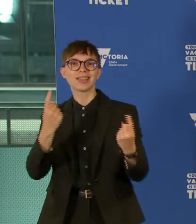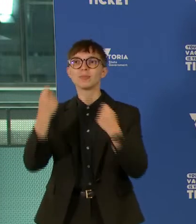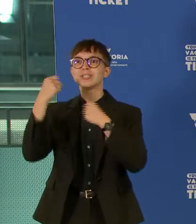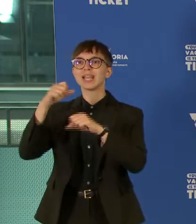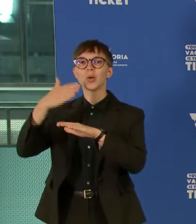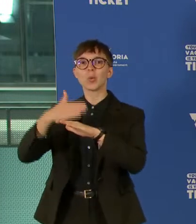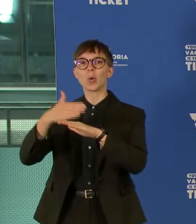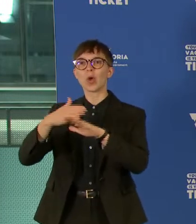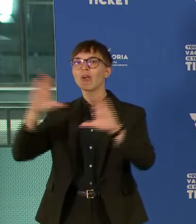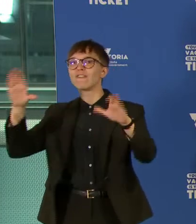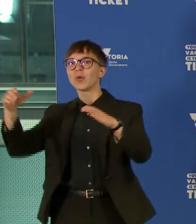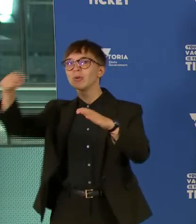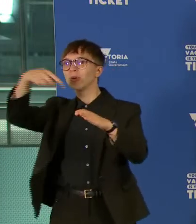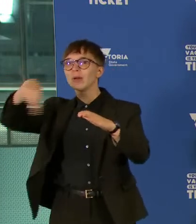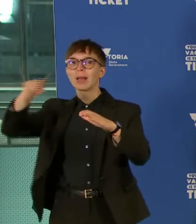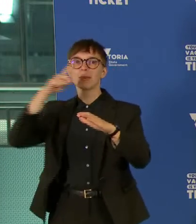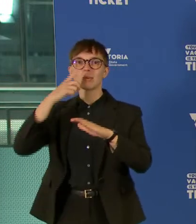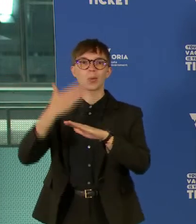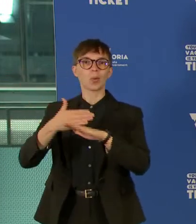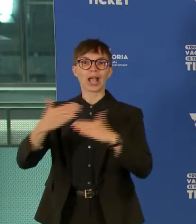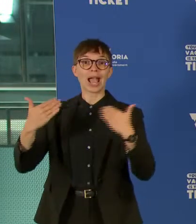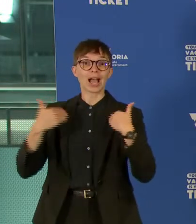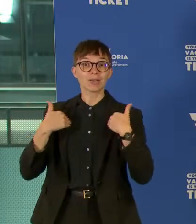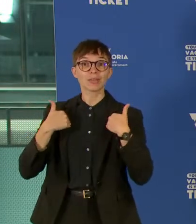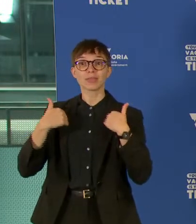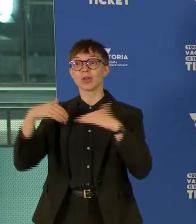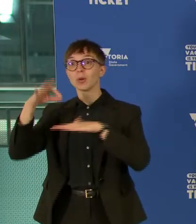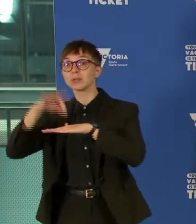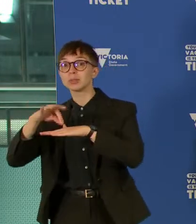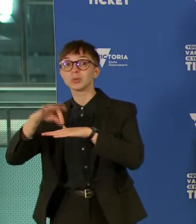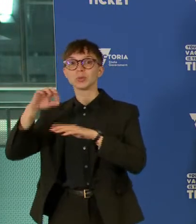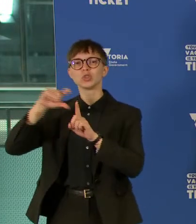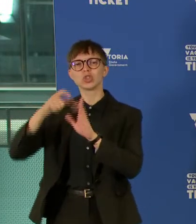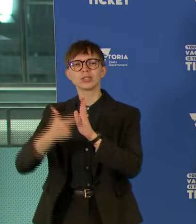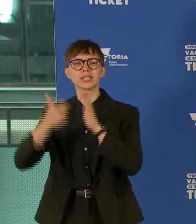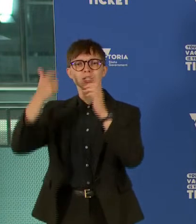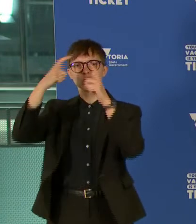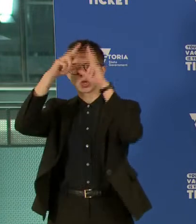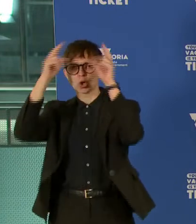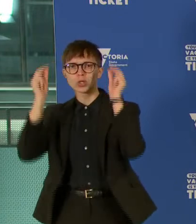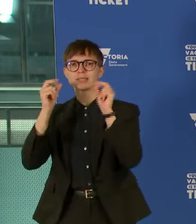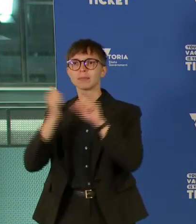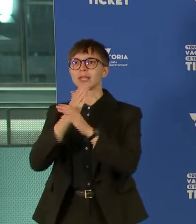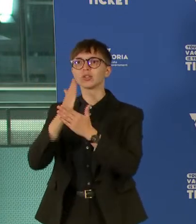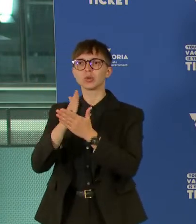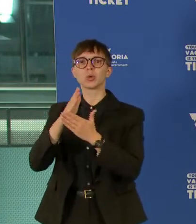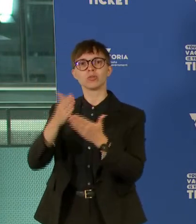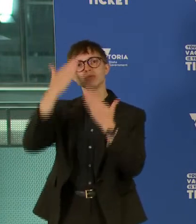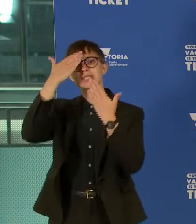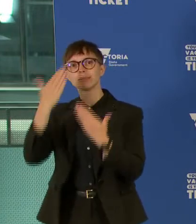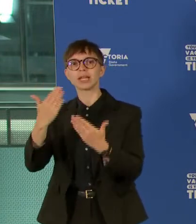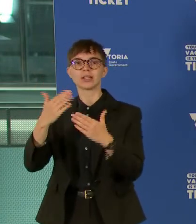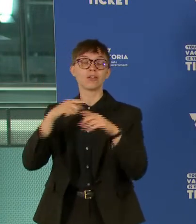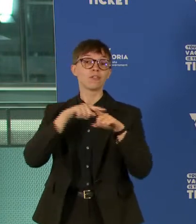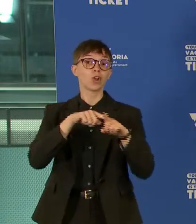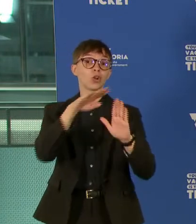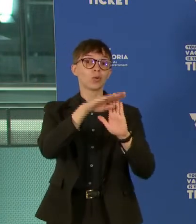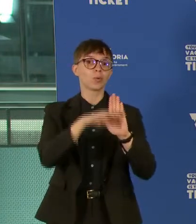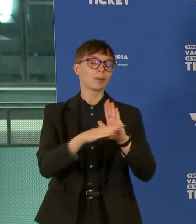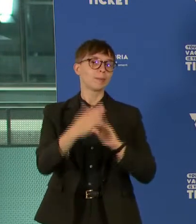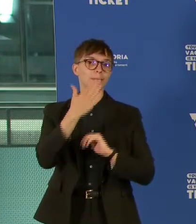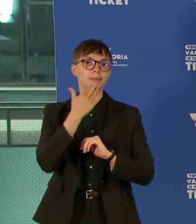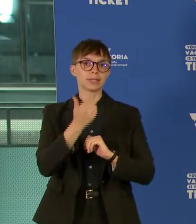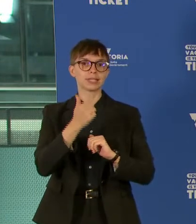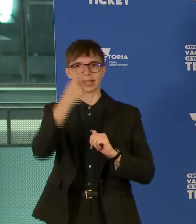through this winter together. That's how we've got through the last 2 years and a bit together. And I'd encourage